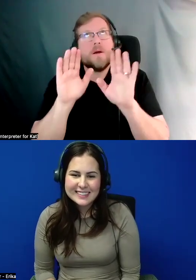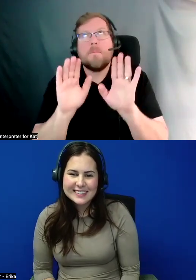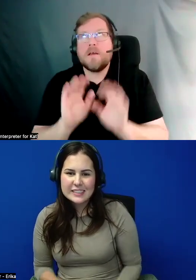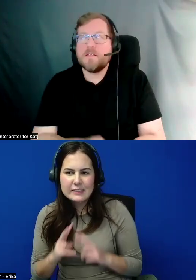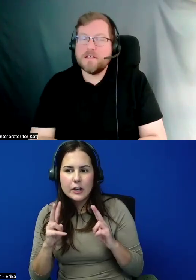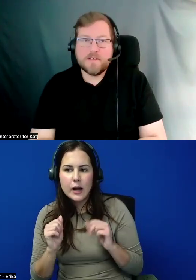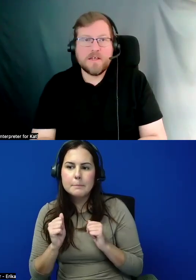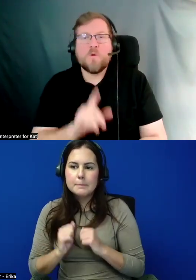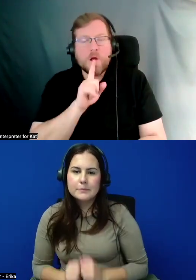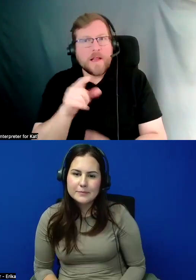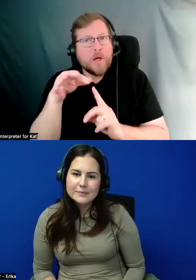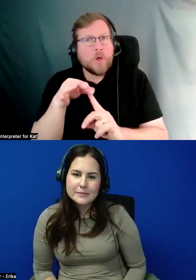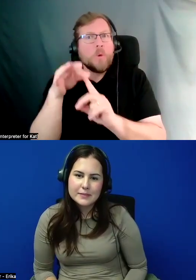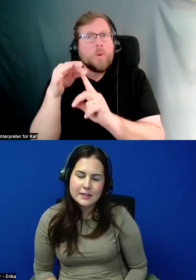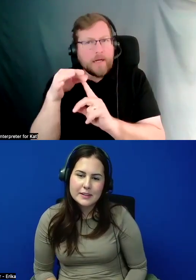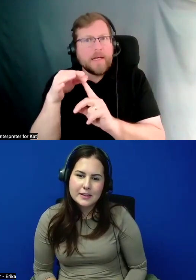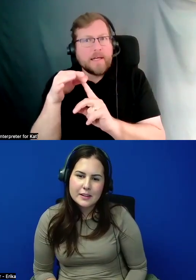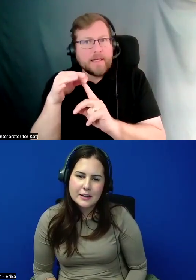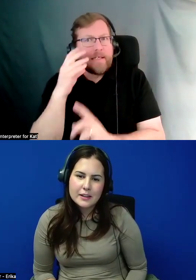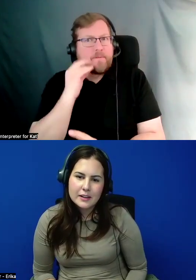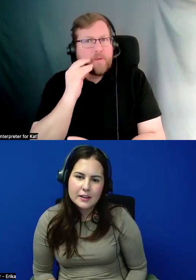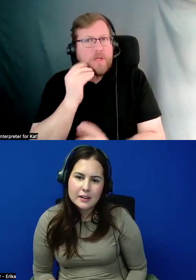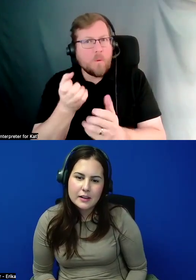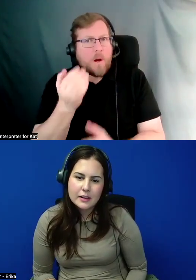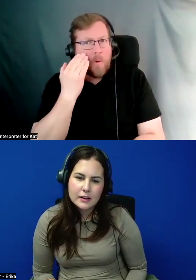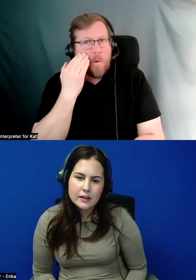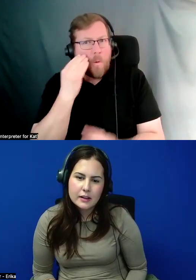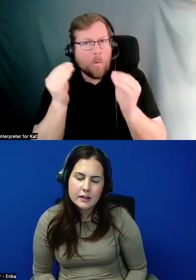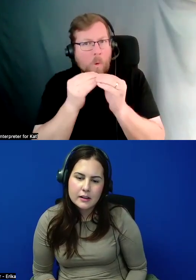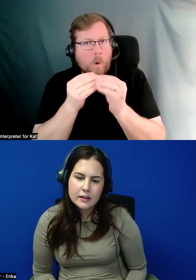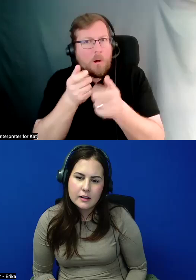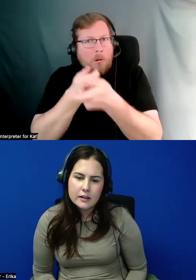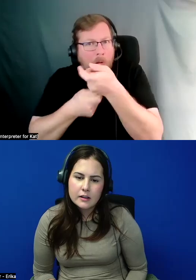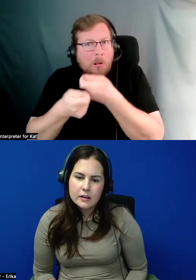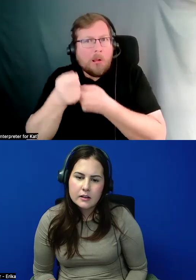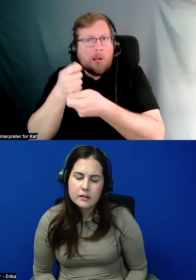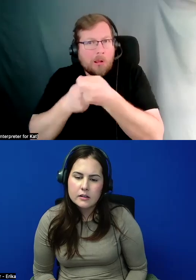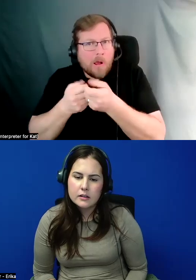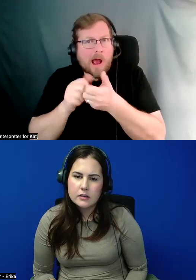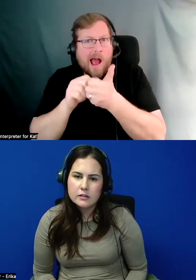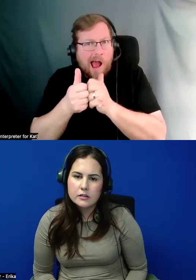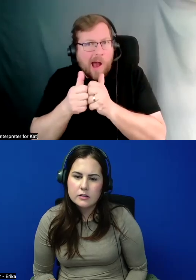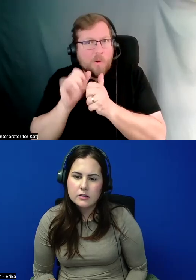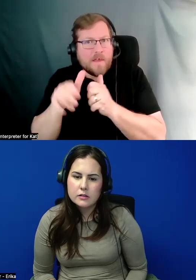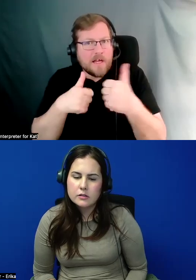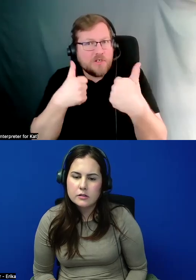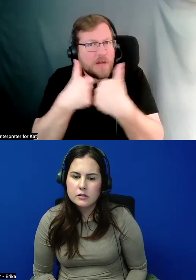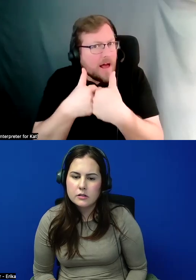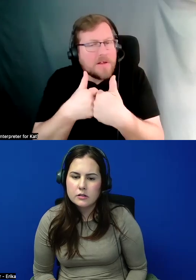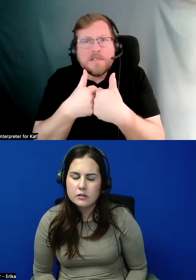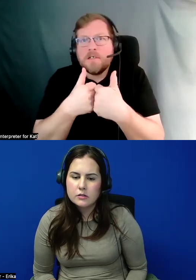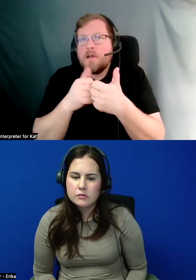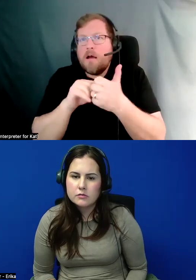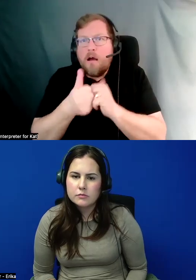short. unique experience. I wanted to know more about how. was the challenging, and how were you able